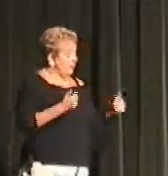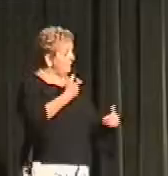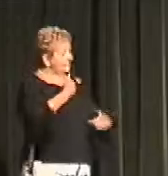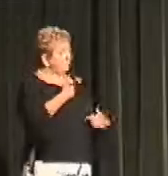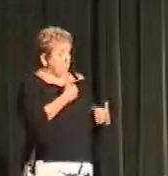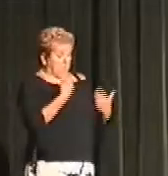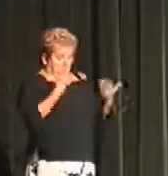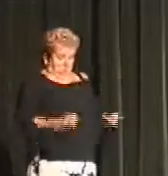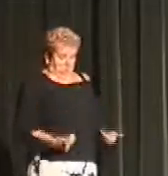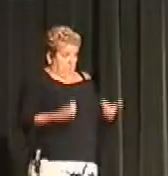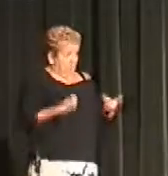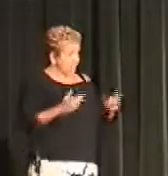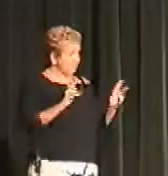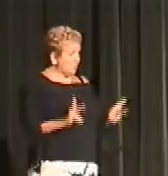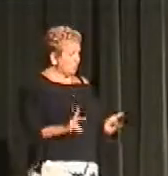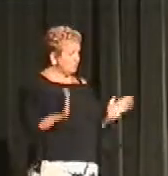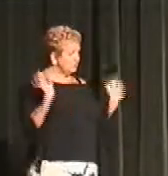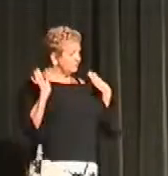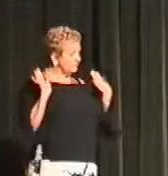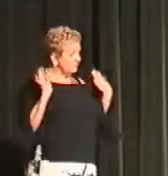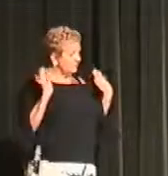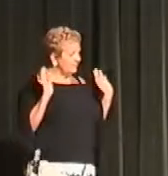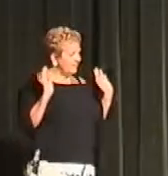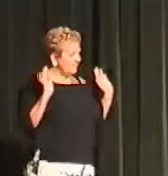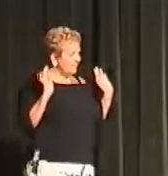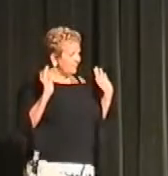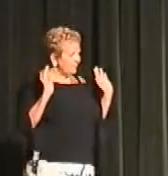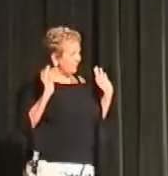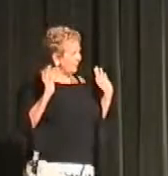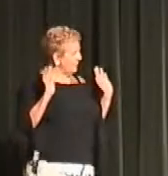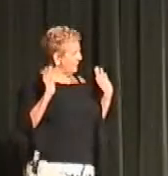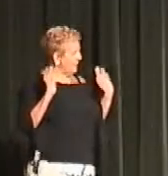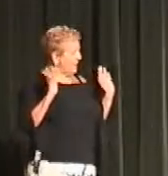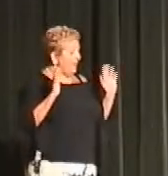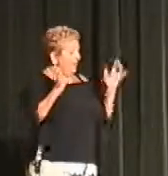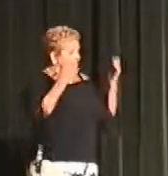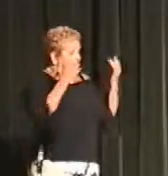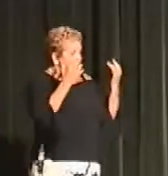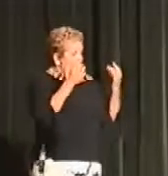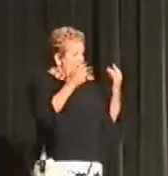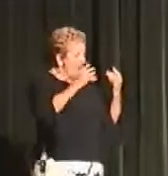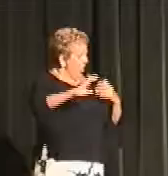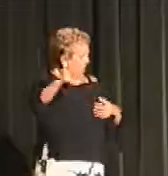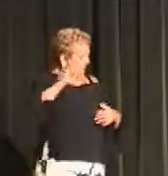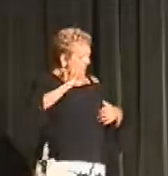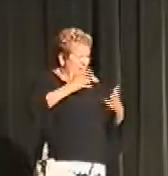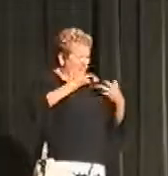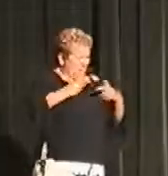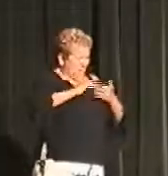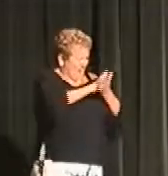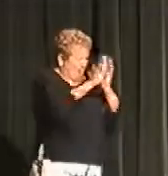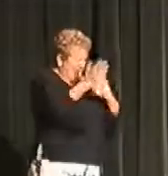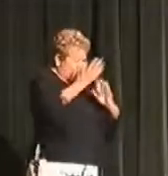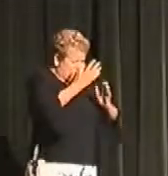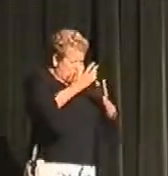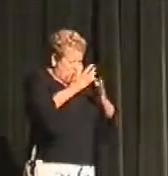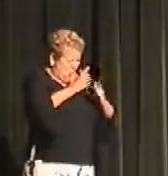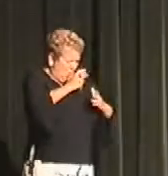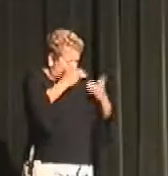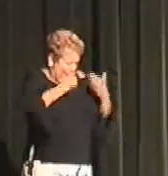that I never would have wanted to be, and I live a life today that I never would have wanted any part of, and